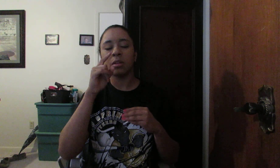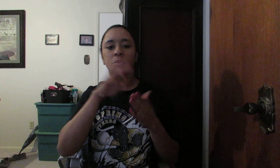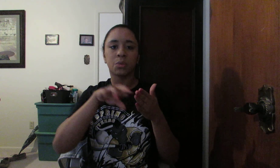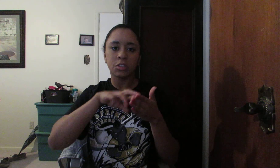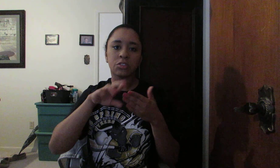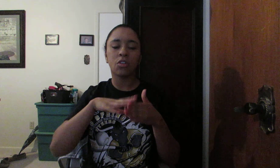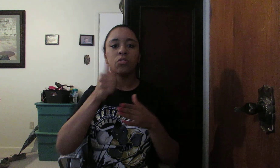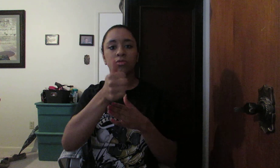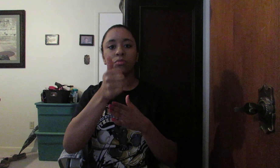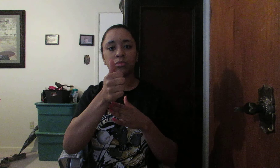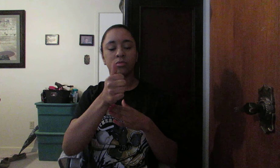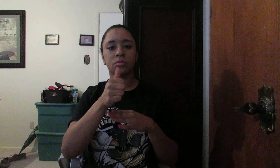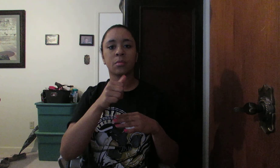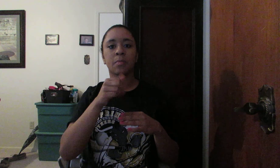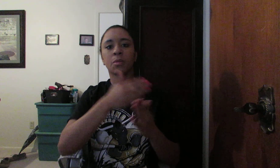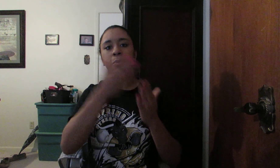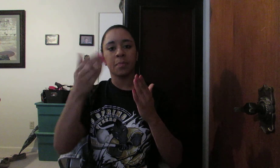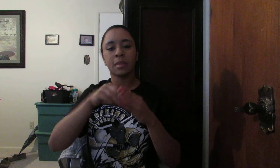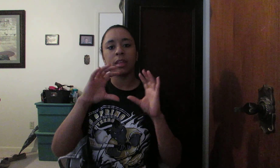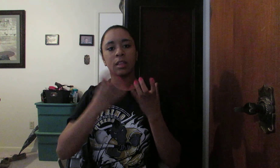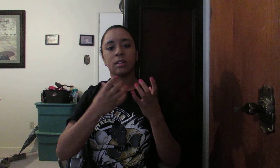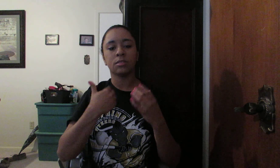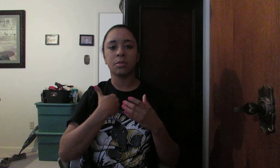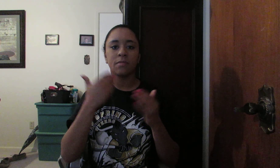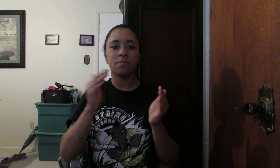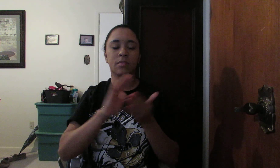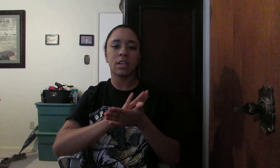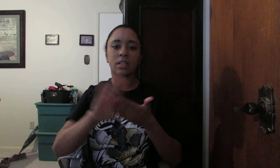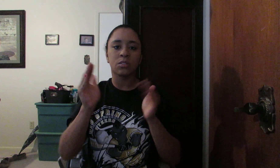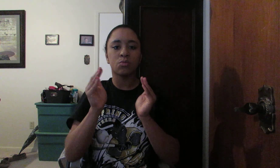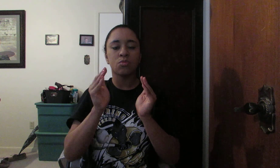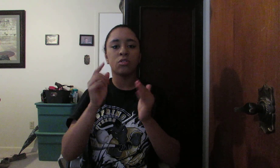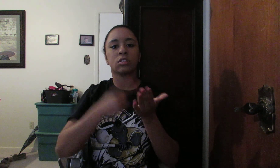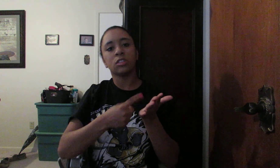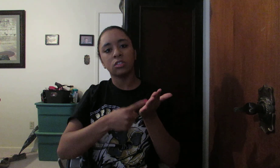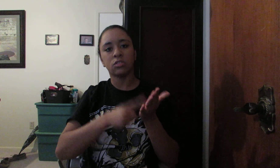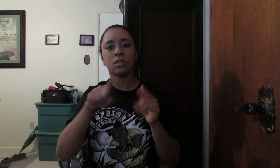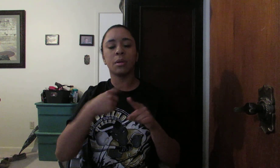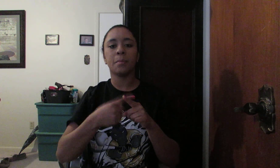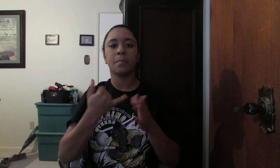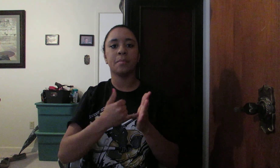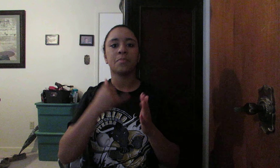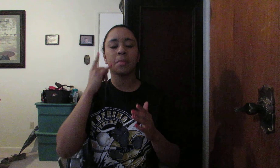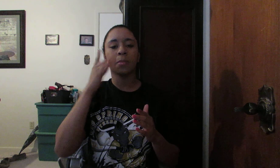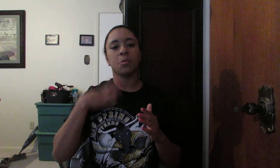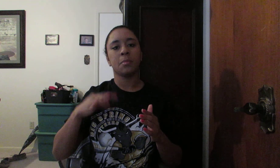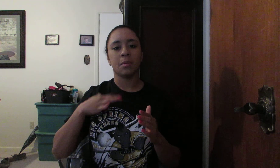on your own, bring those into class, and we can have a nice little discussion about it. And I think that would be beneficial.